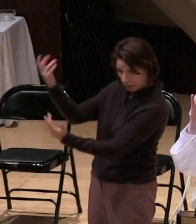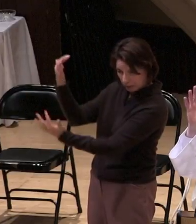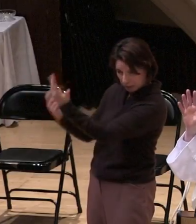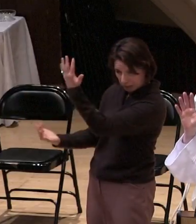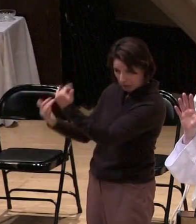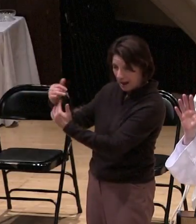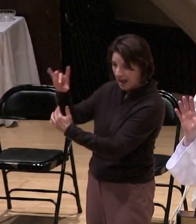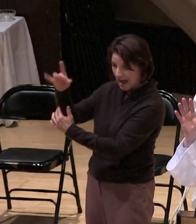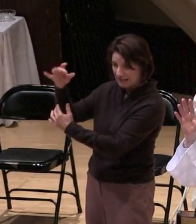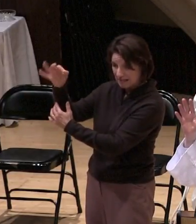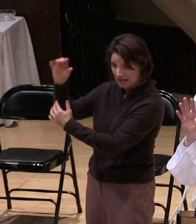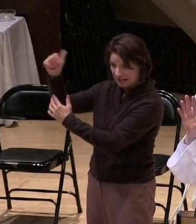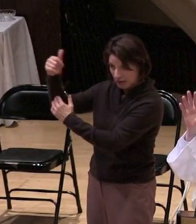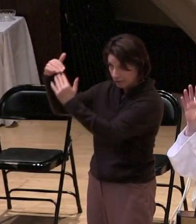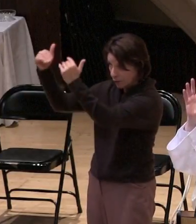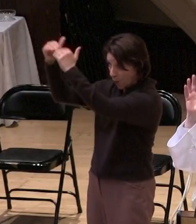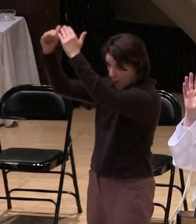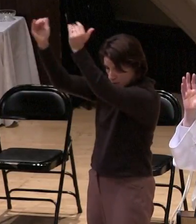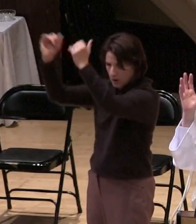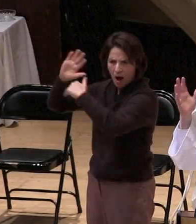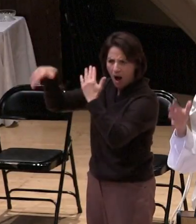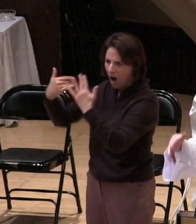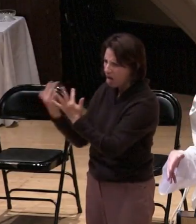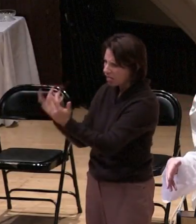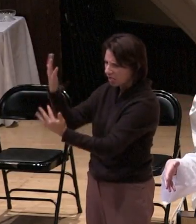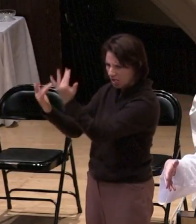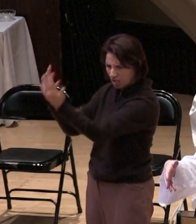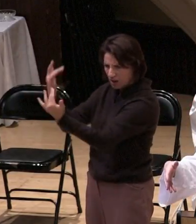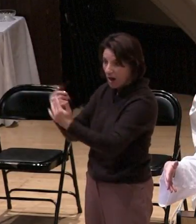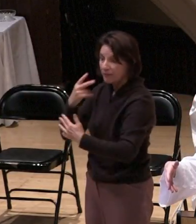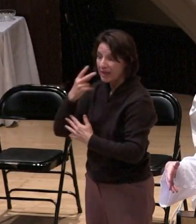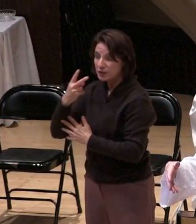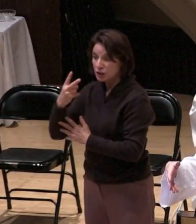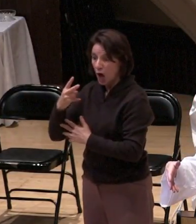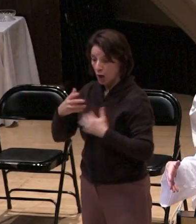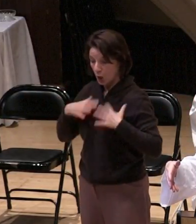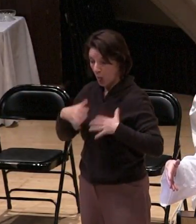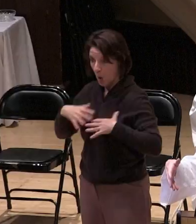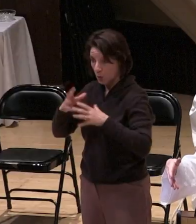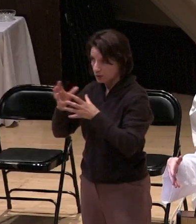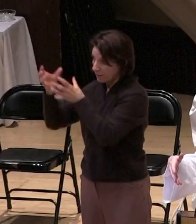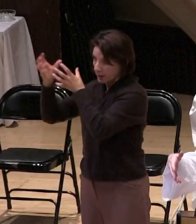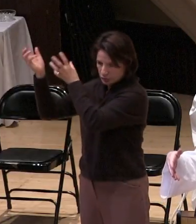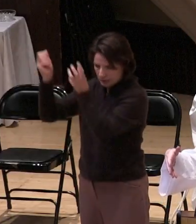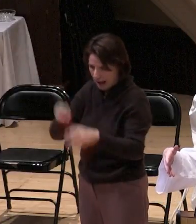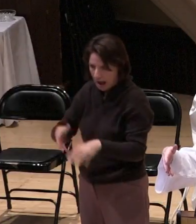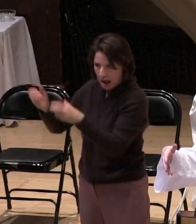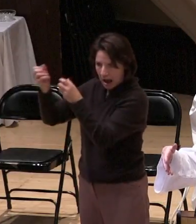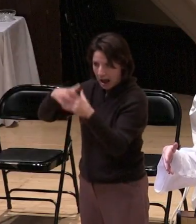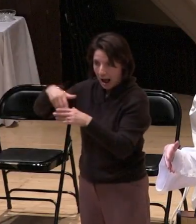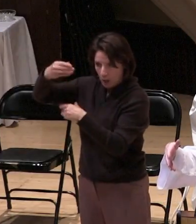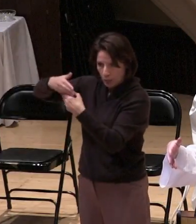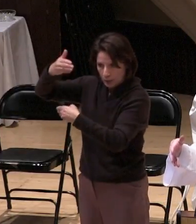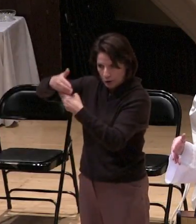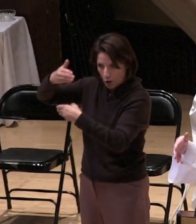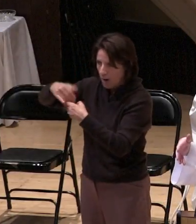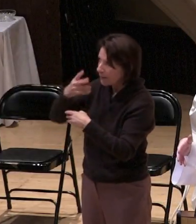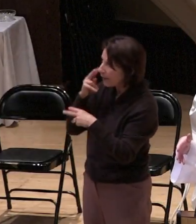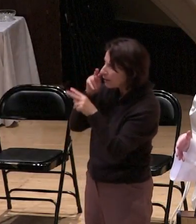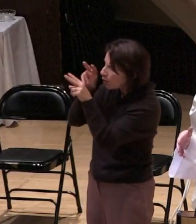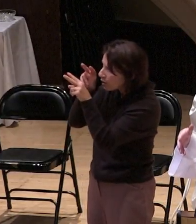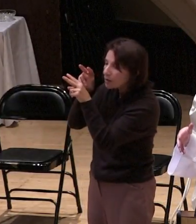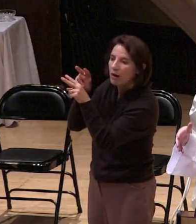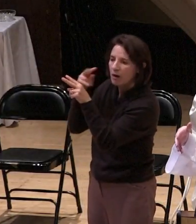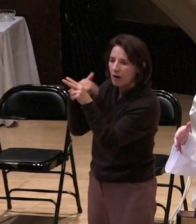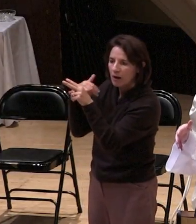floors were totally on fire. And they saw bundles of clothing being dropped out the windows. But as they looked closer, they